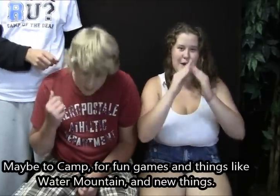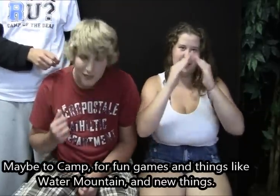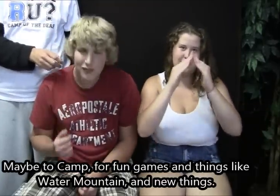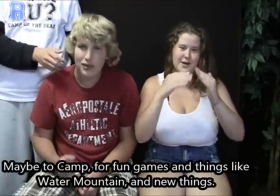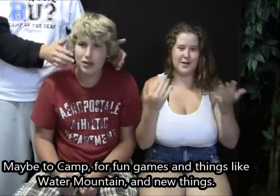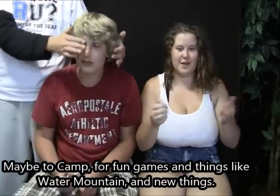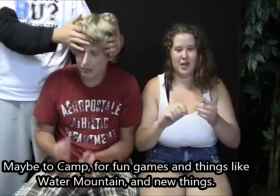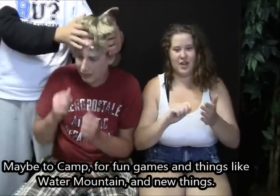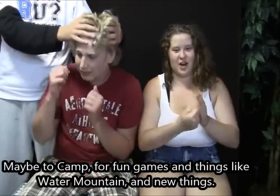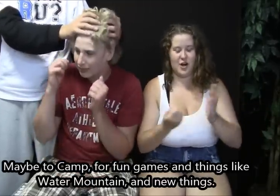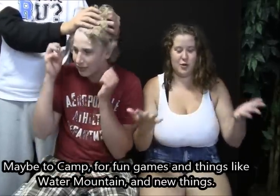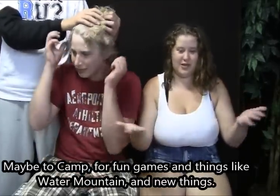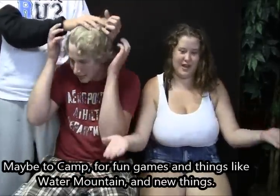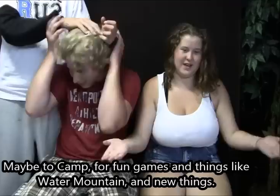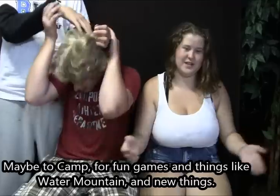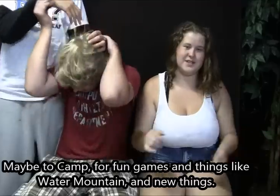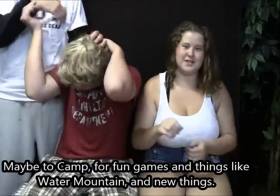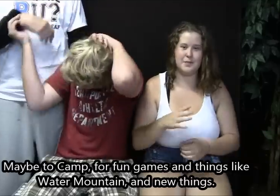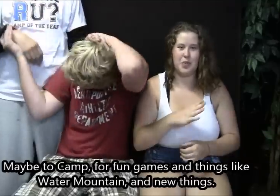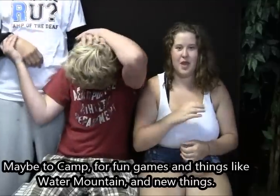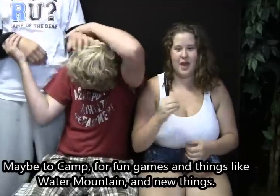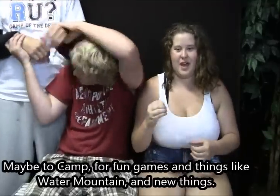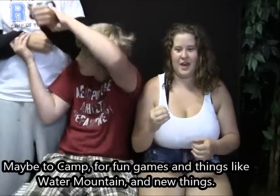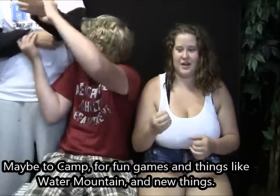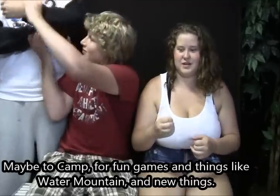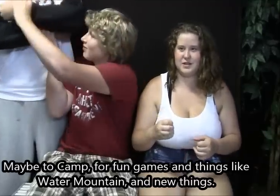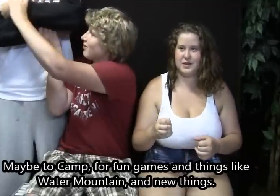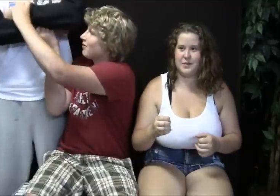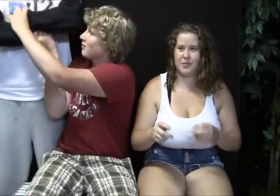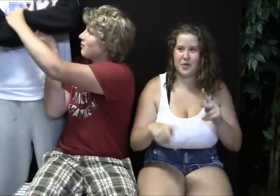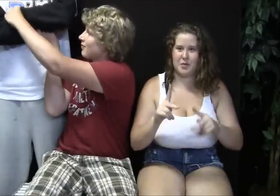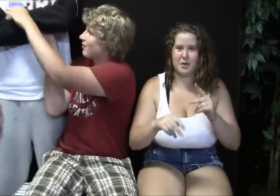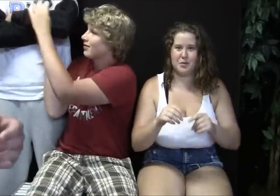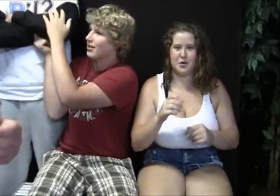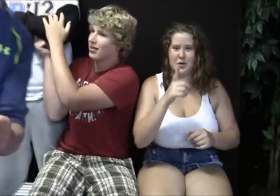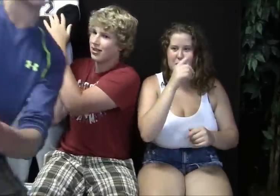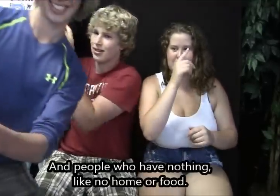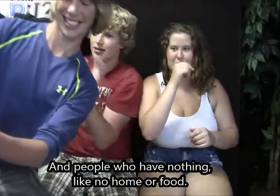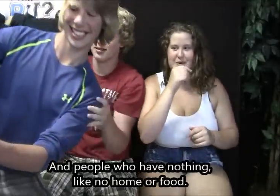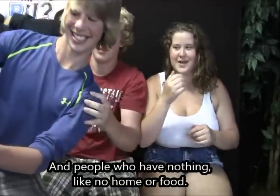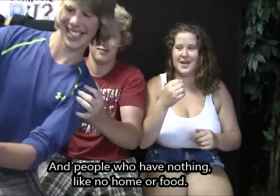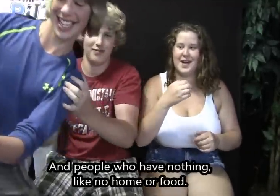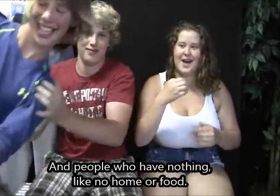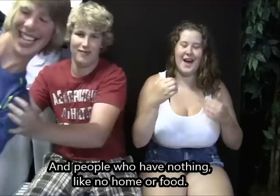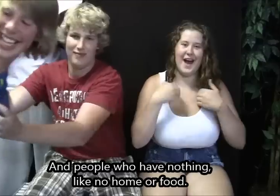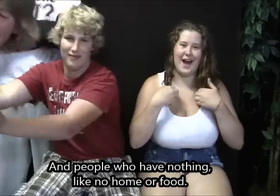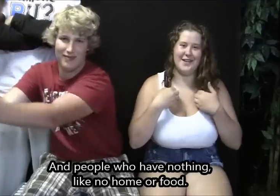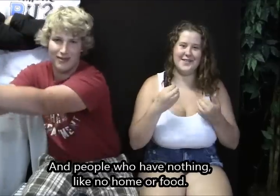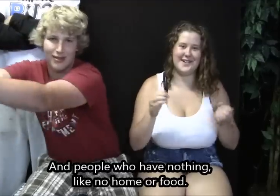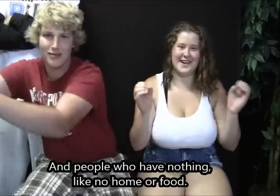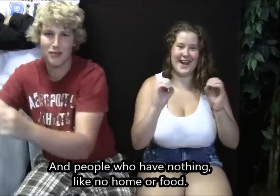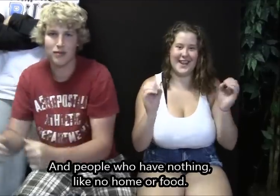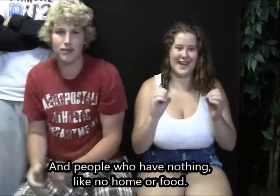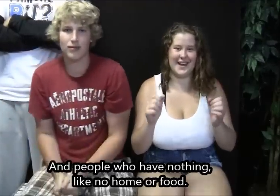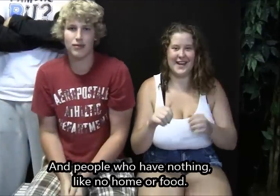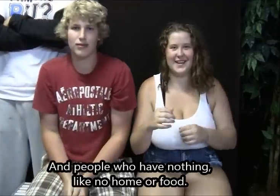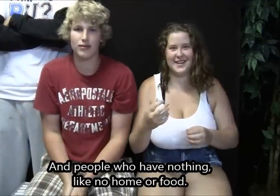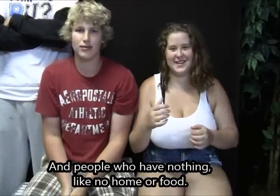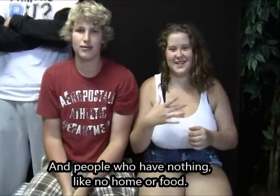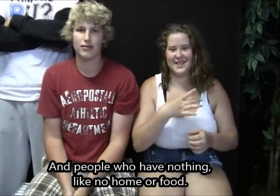mountain, and new things, and people who have nothing,